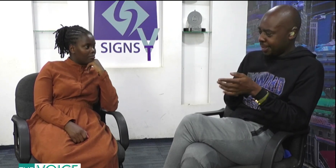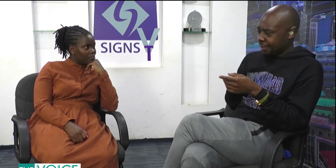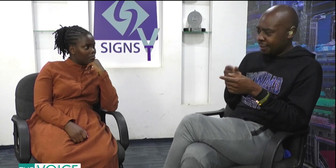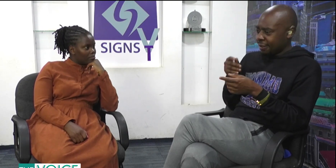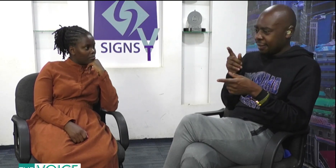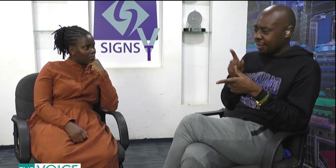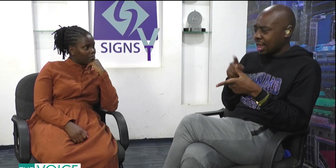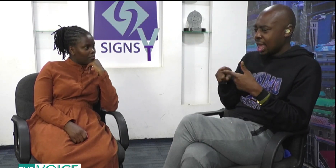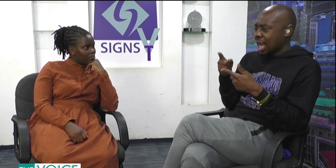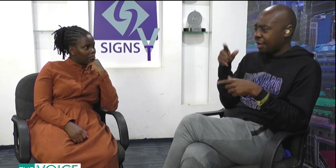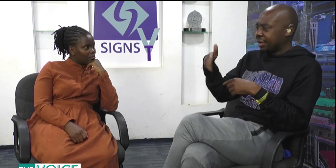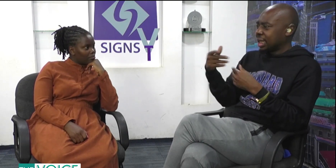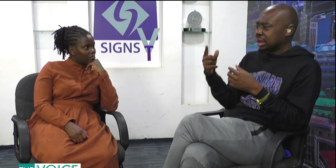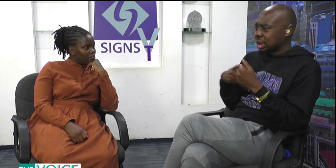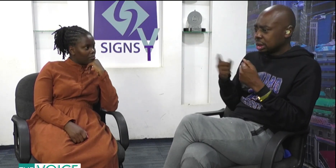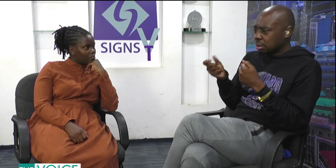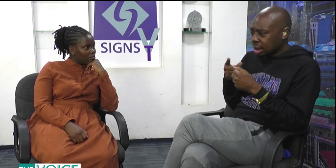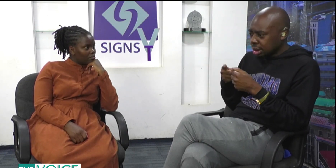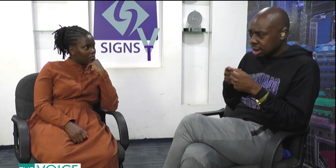wasn't easy.